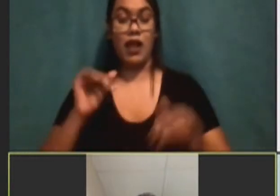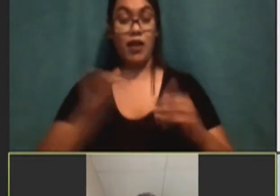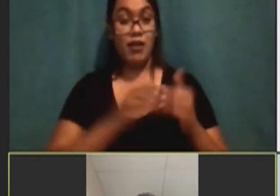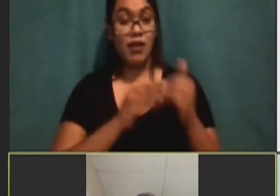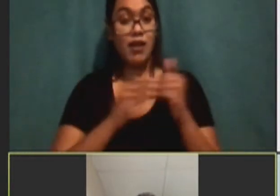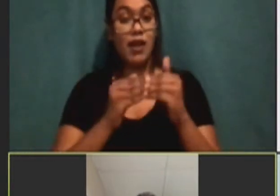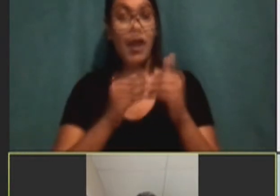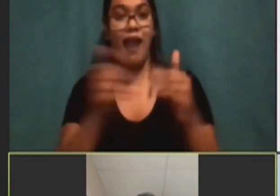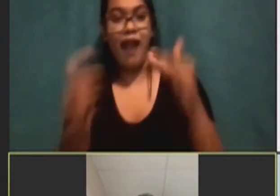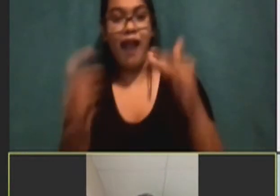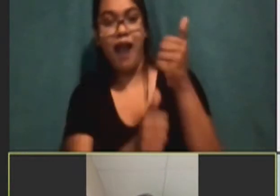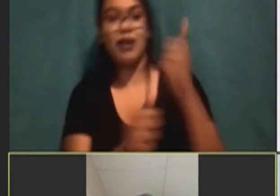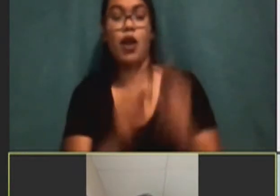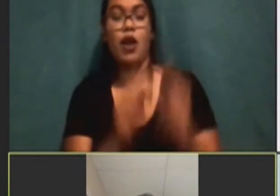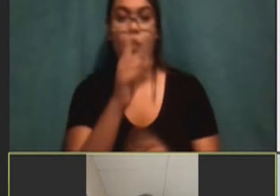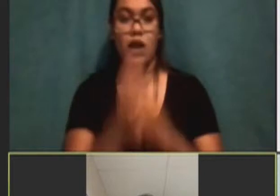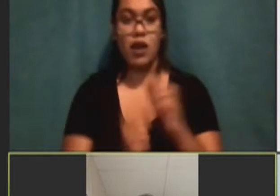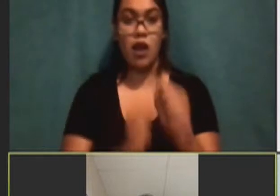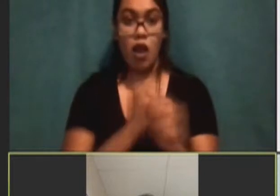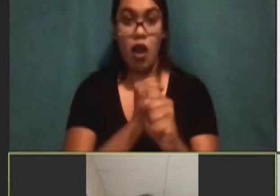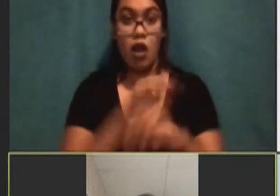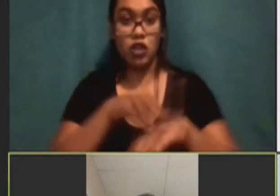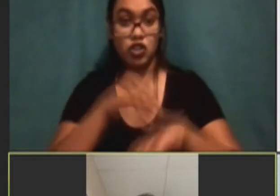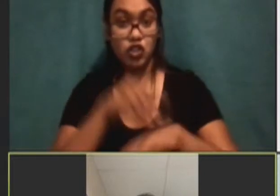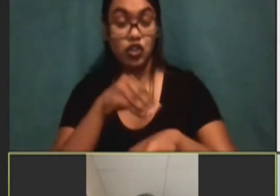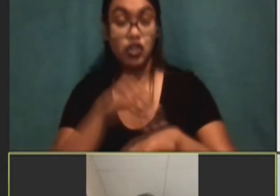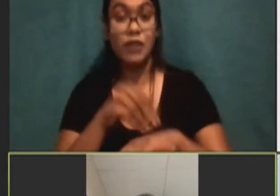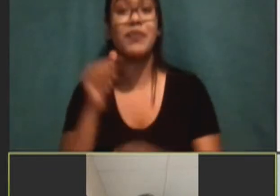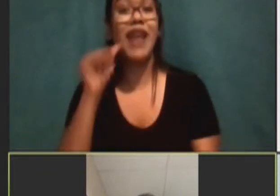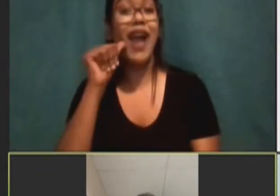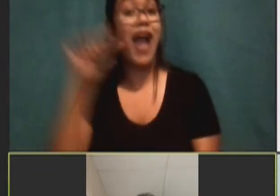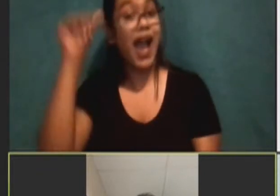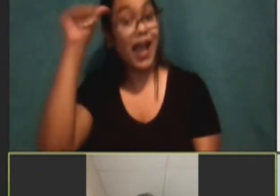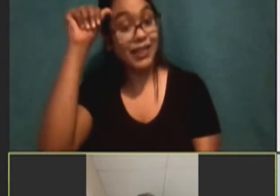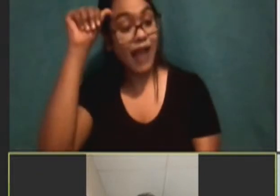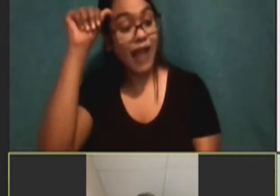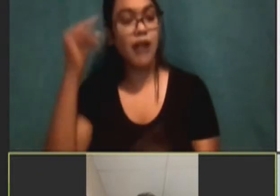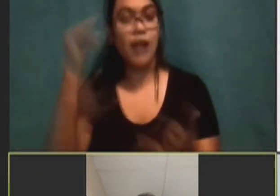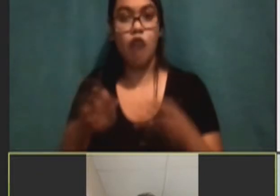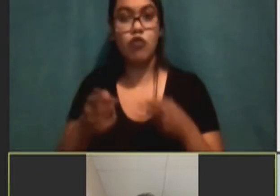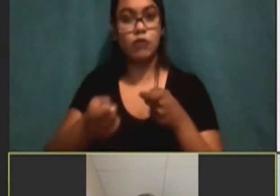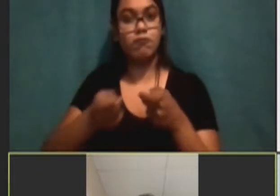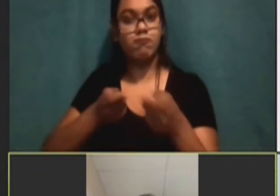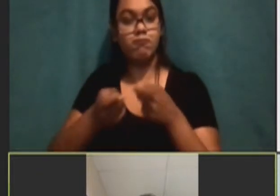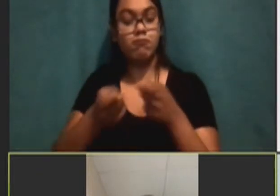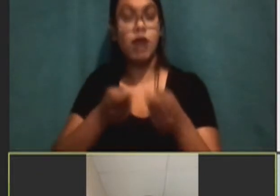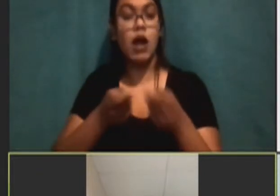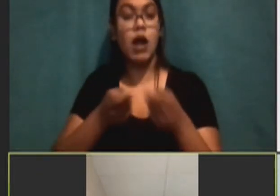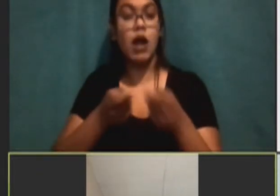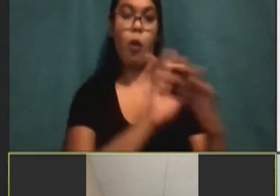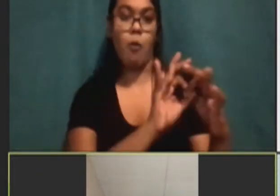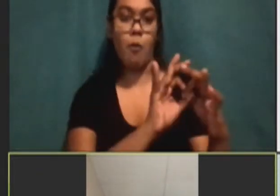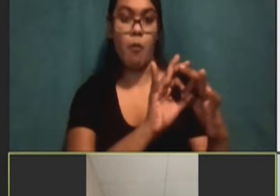under 1 year olds. But the adults we are managing at home and with milder symptoms.